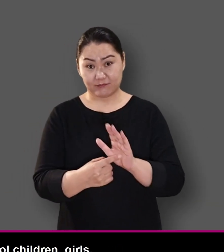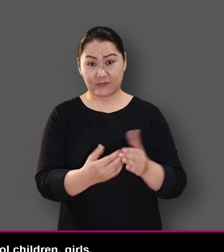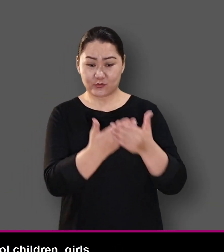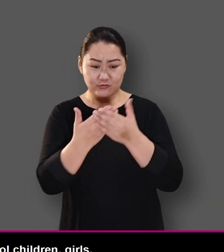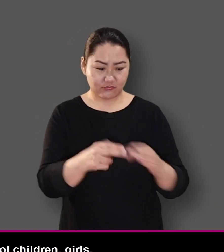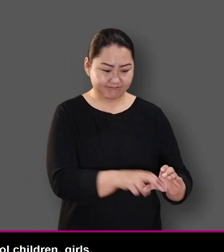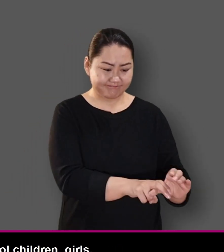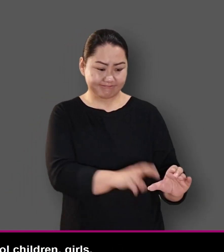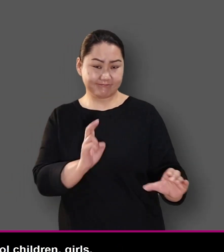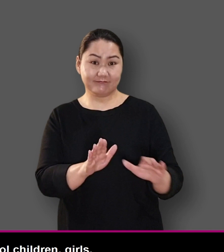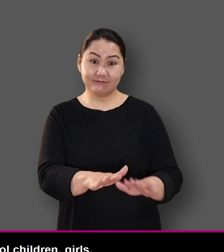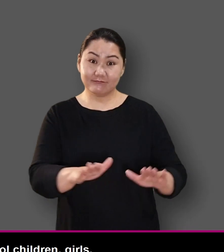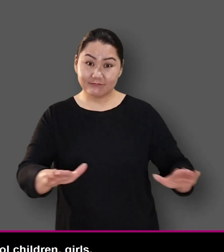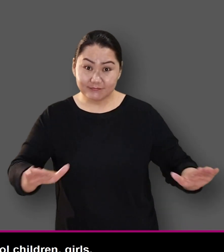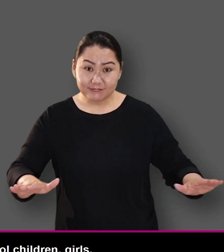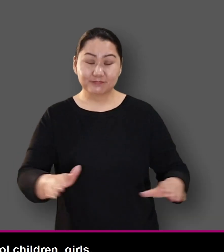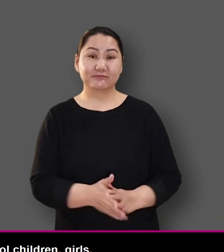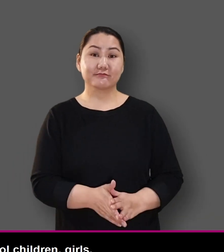out-of-school children, girls,